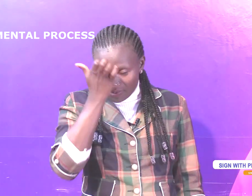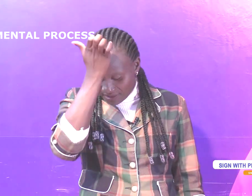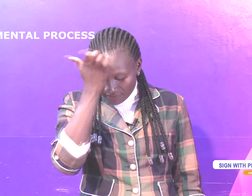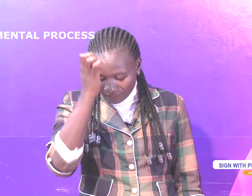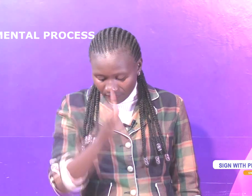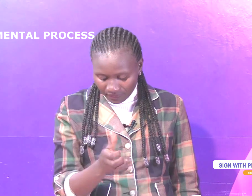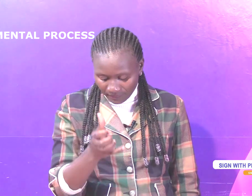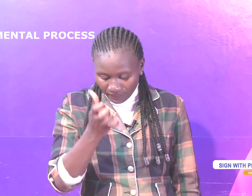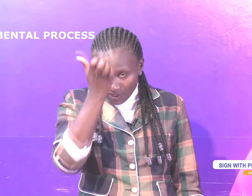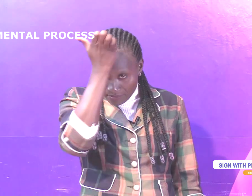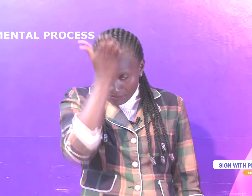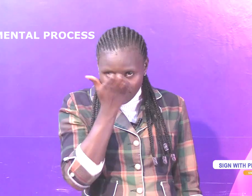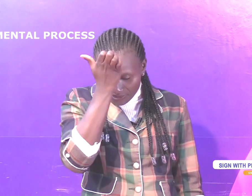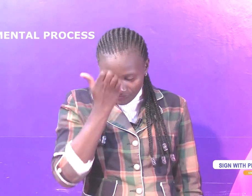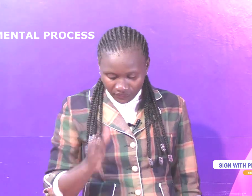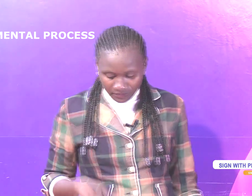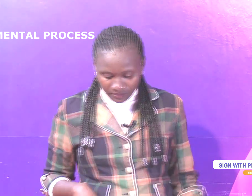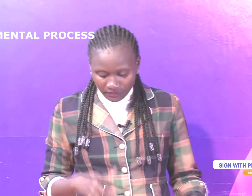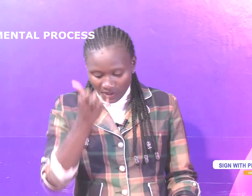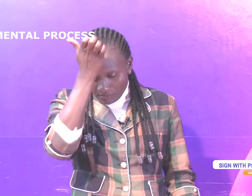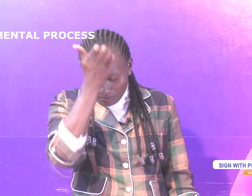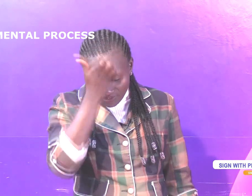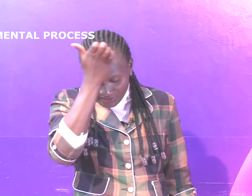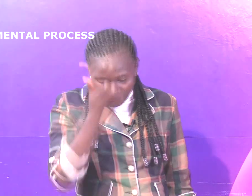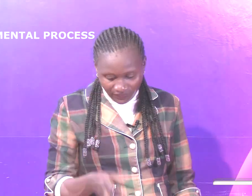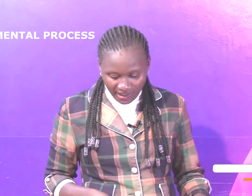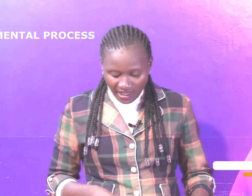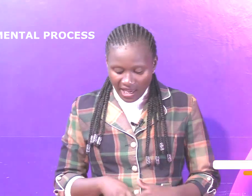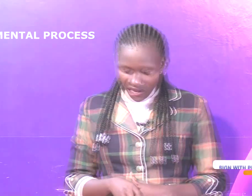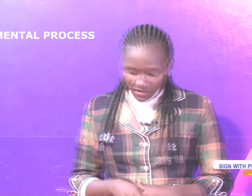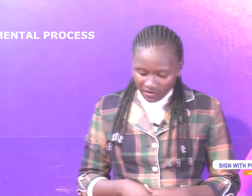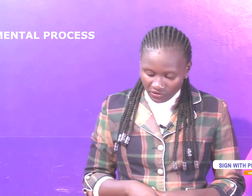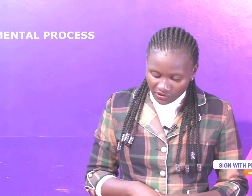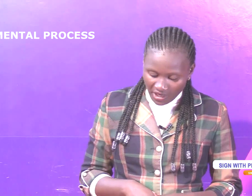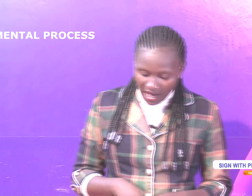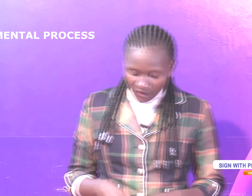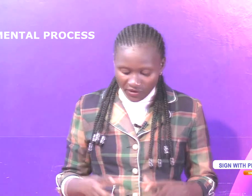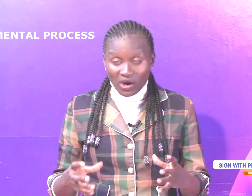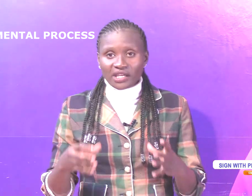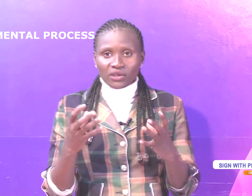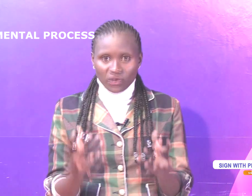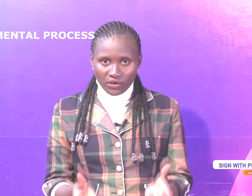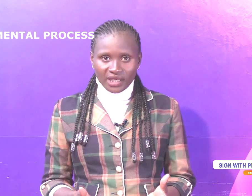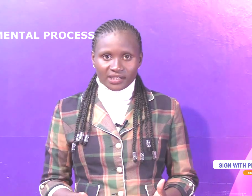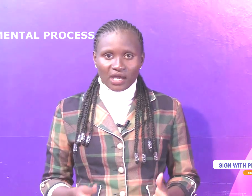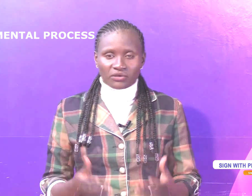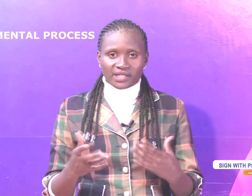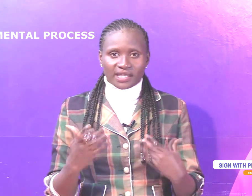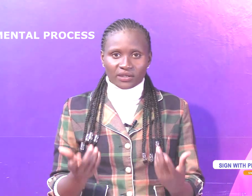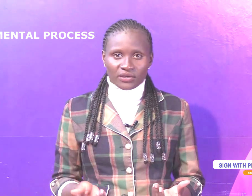mischief, mischief, mischief. And then you also have the word curious. How do we sign curious?